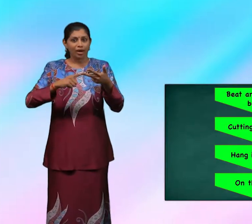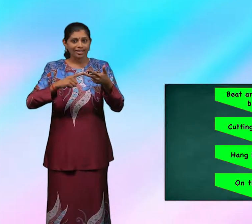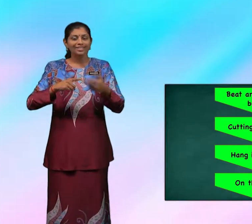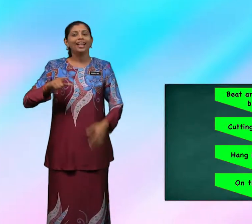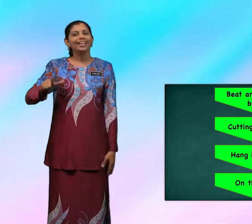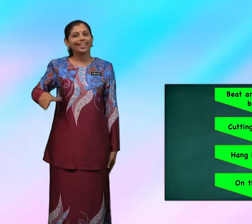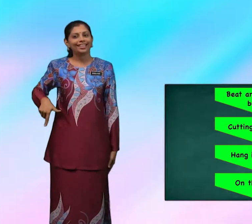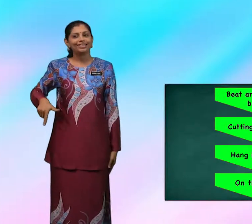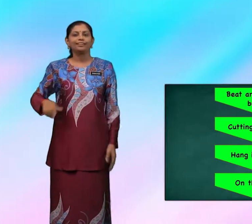one later.